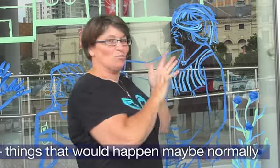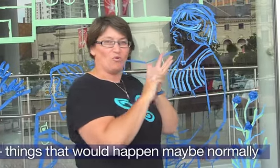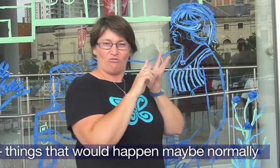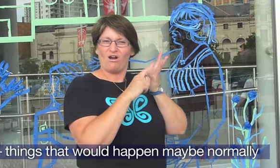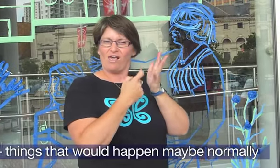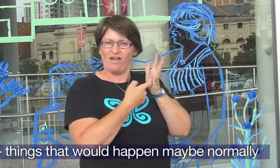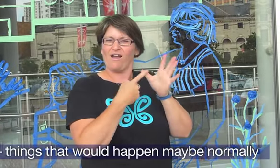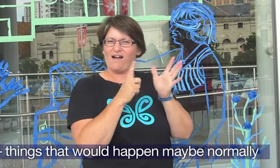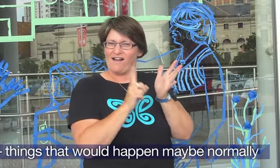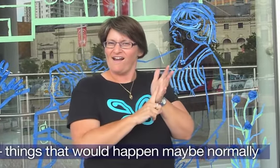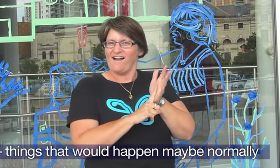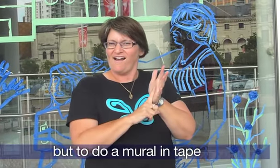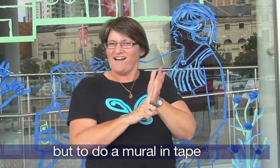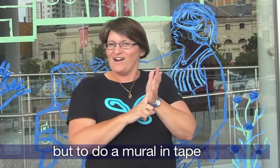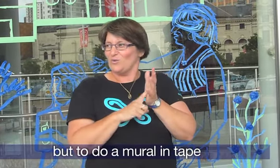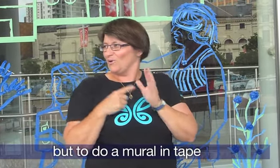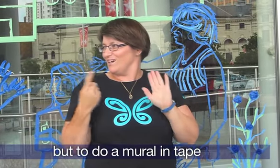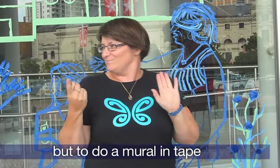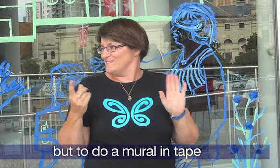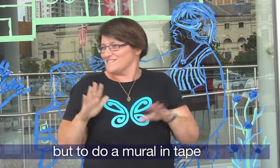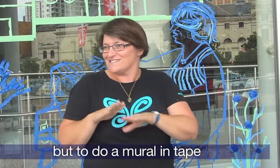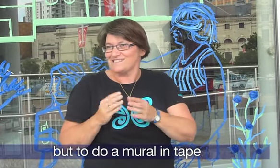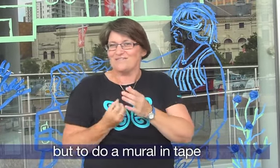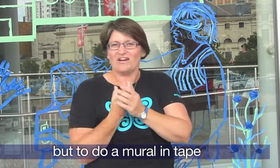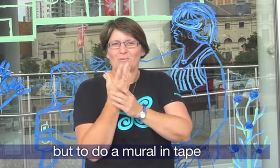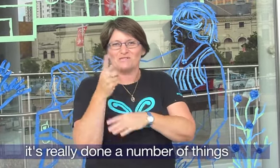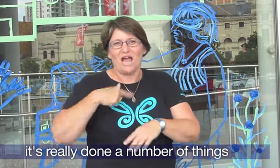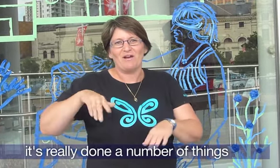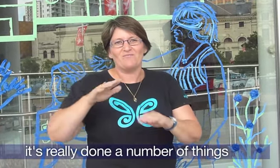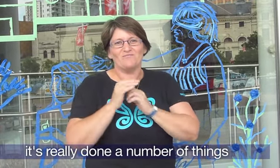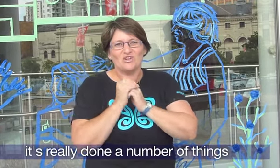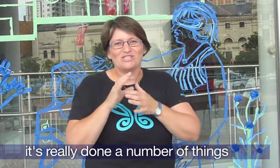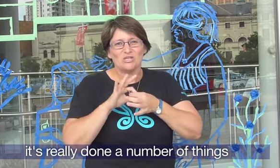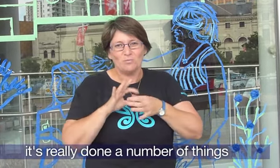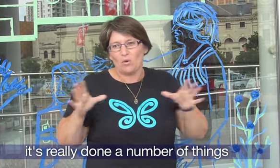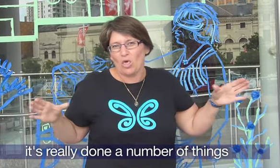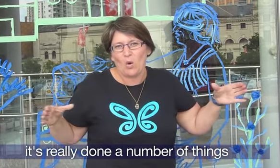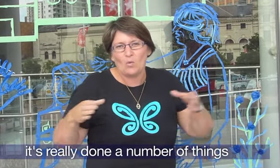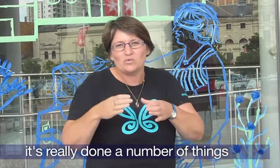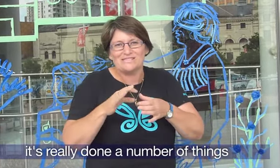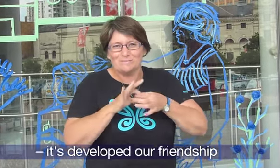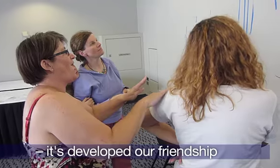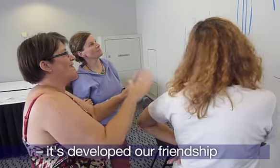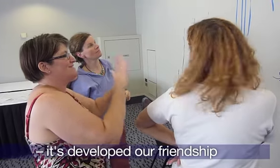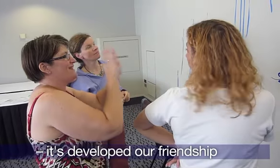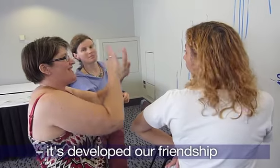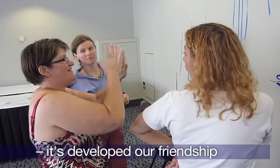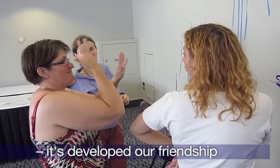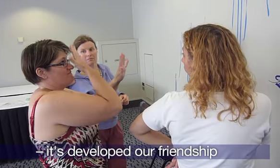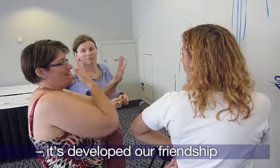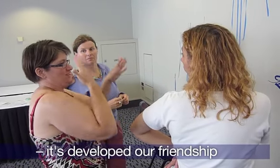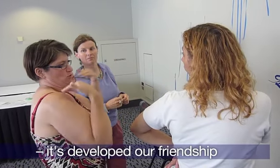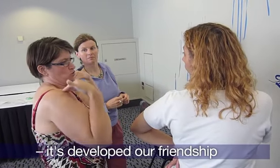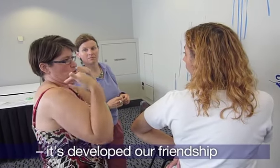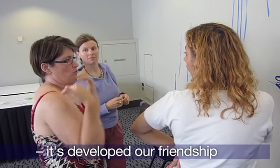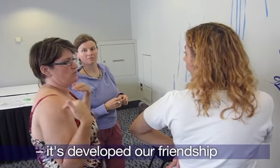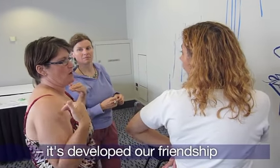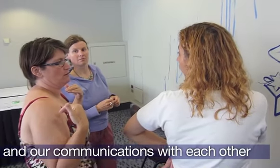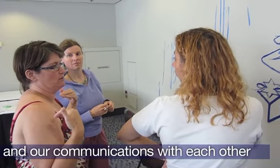that would happen maybe normally. But to do a mural in tape it's really done a number of things. It's developed our friendship and